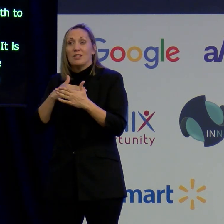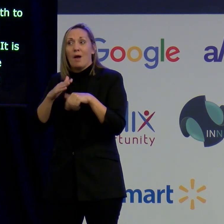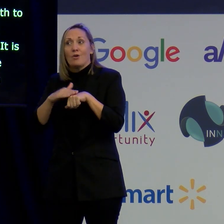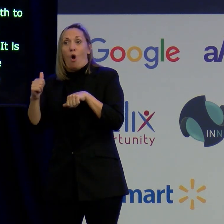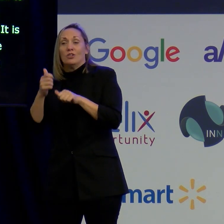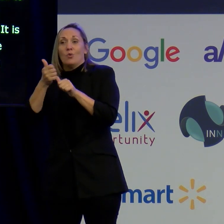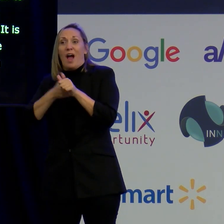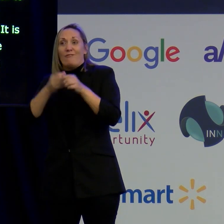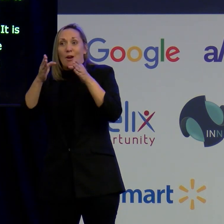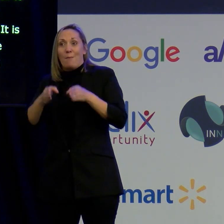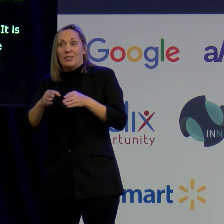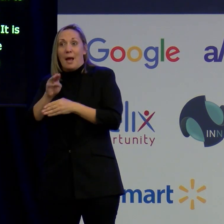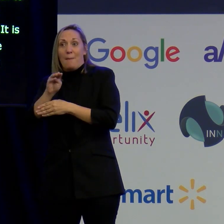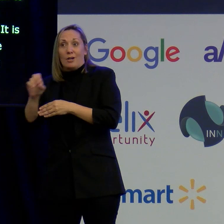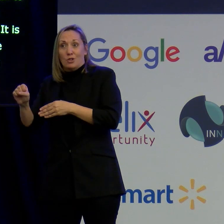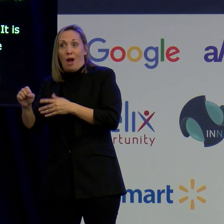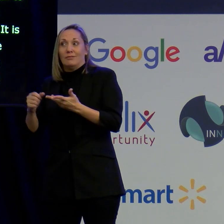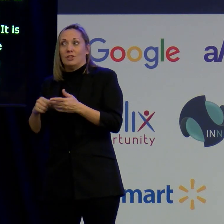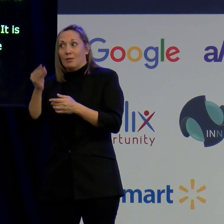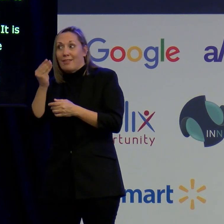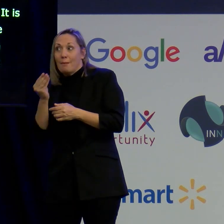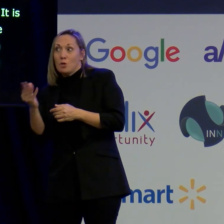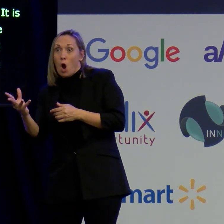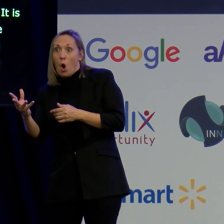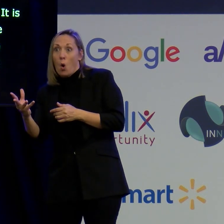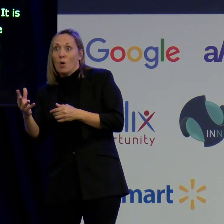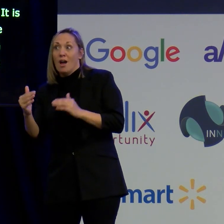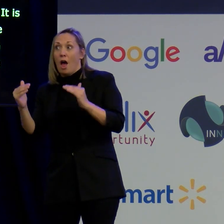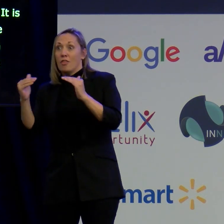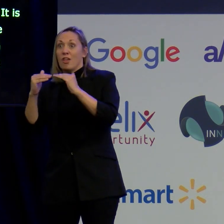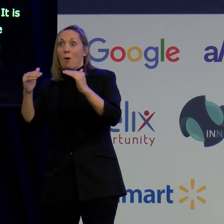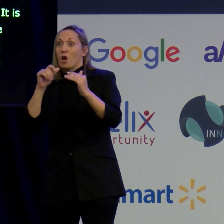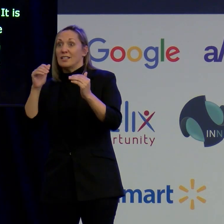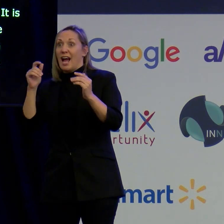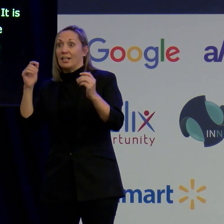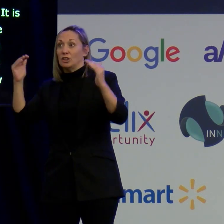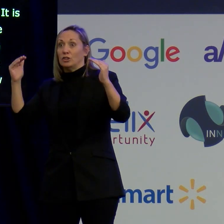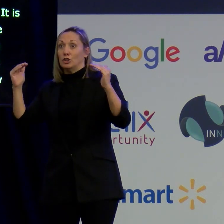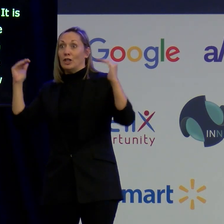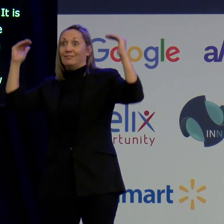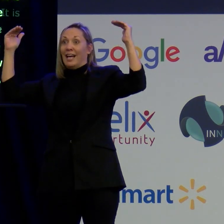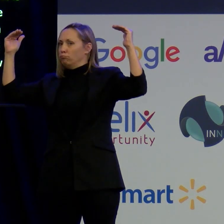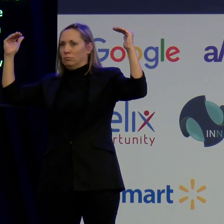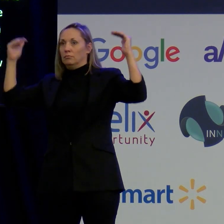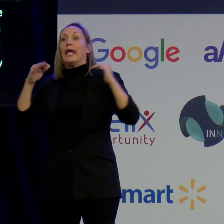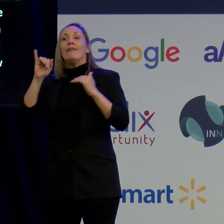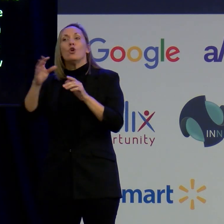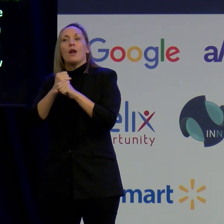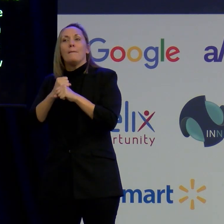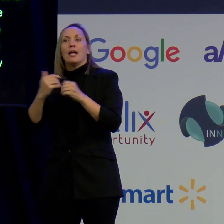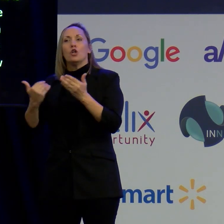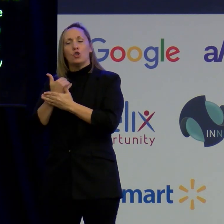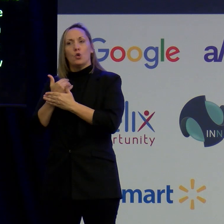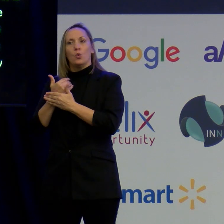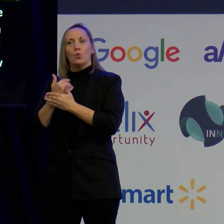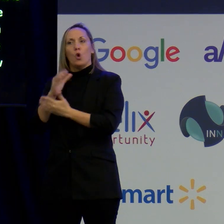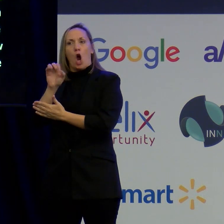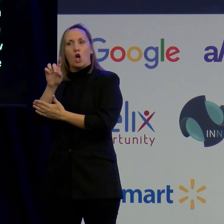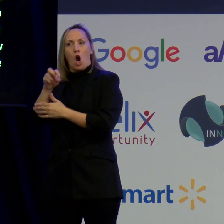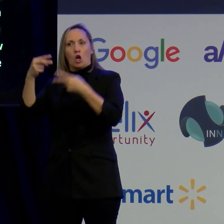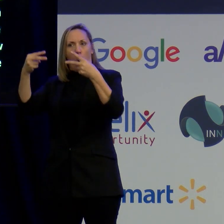every single person at Microsoft to let them know that the bar hasn't shifted. If you are going to build a new piece of code, it